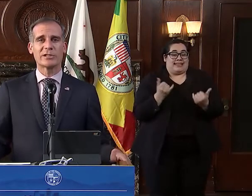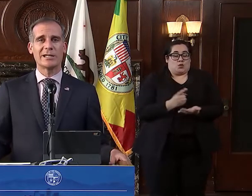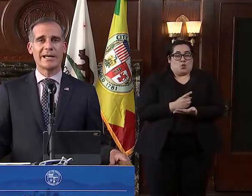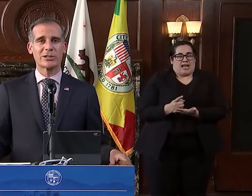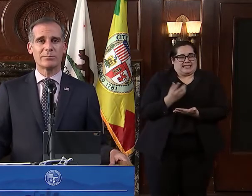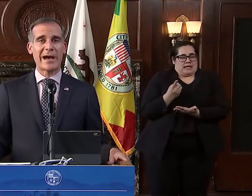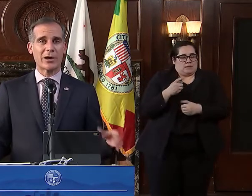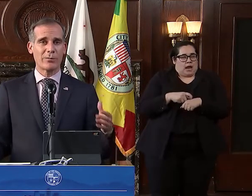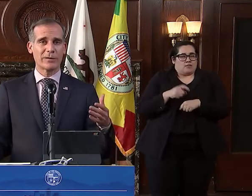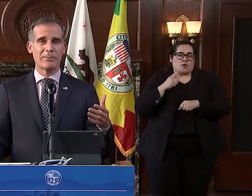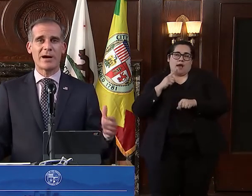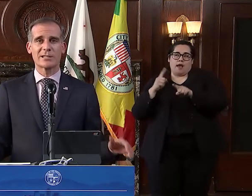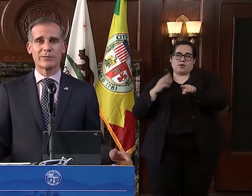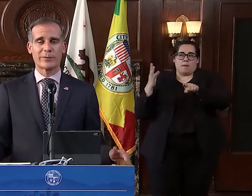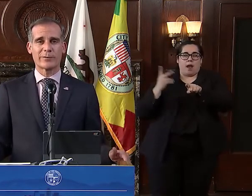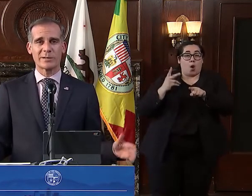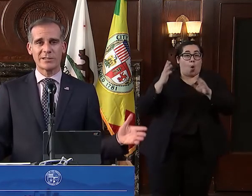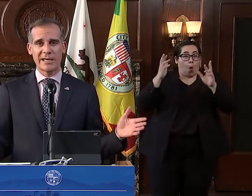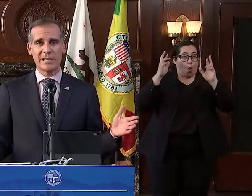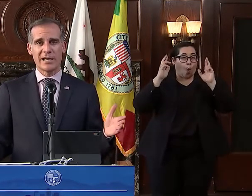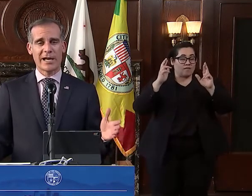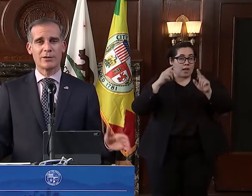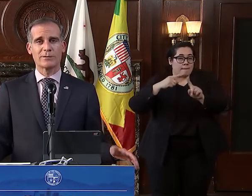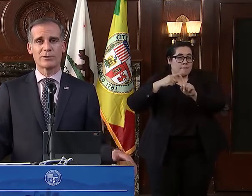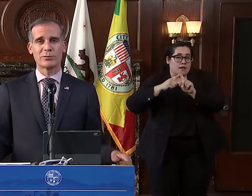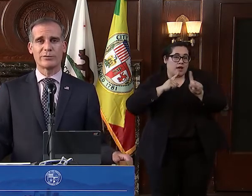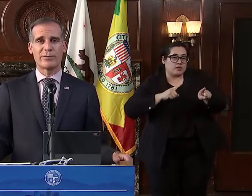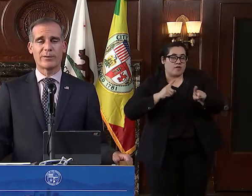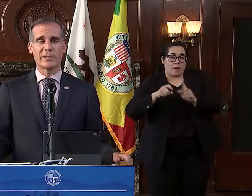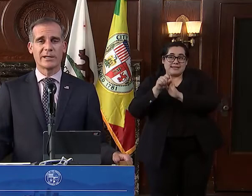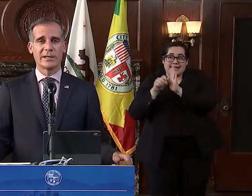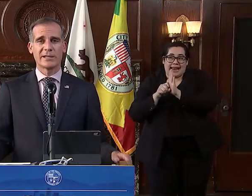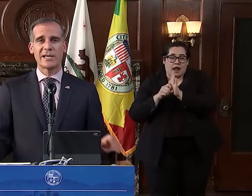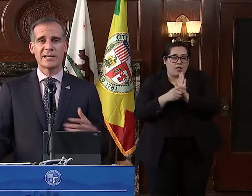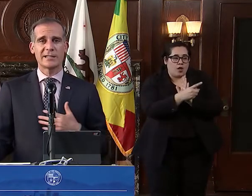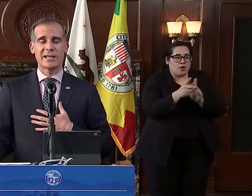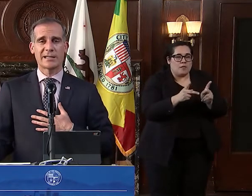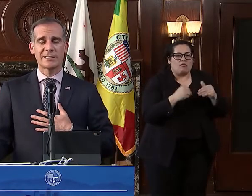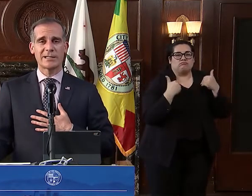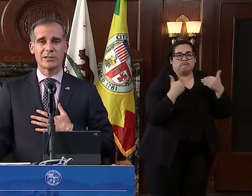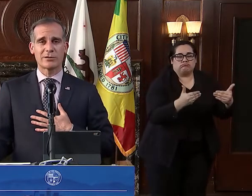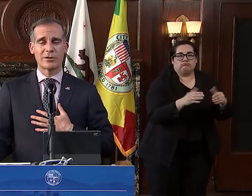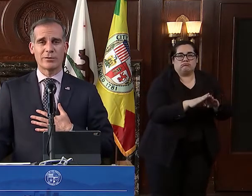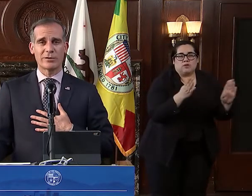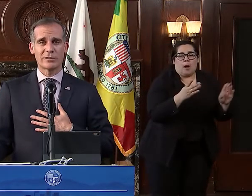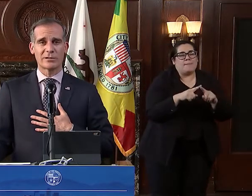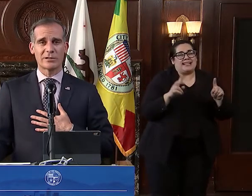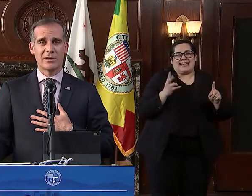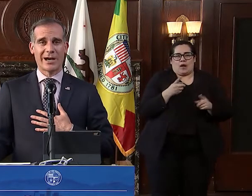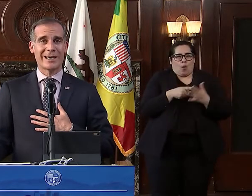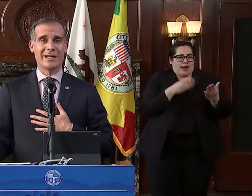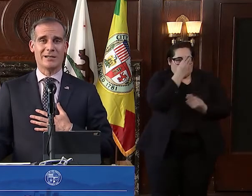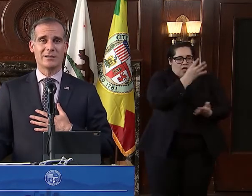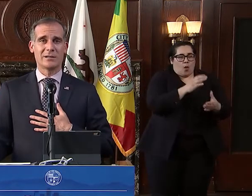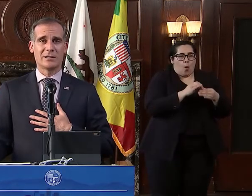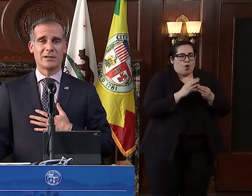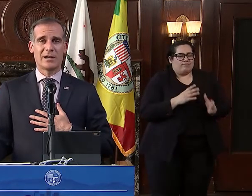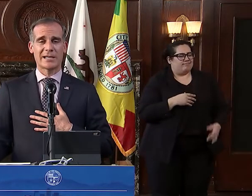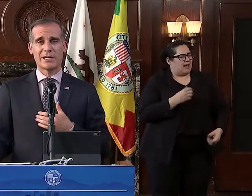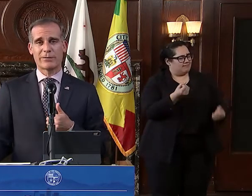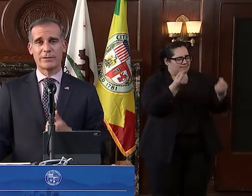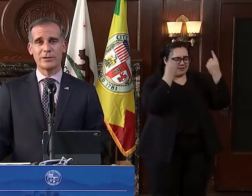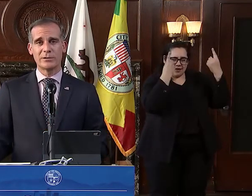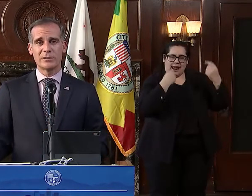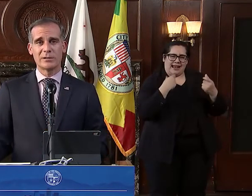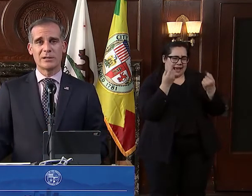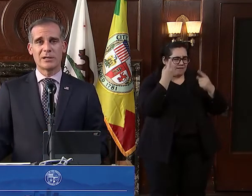sometime we should get an answer back, hopefully a positive one from the state, and those folks will move forward. Second, I'd say to those owners, I get it. I